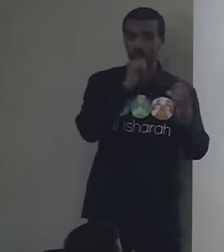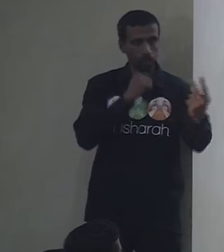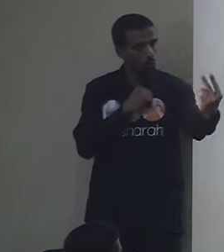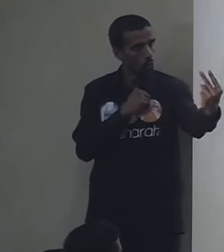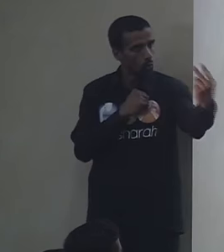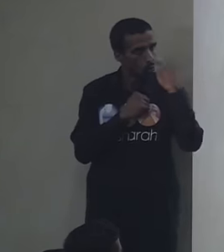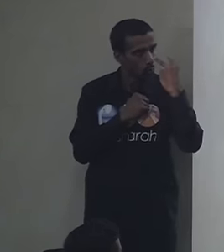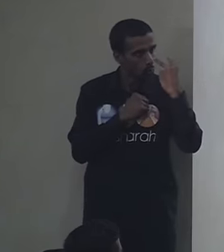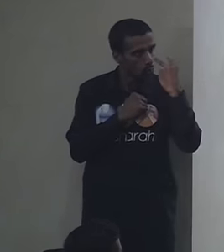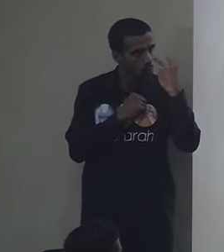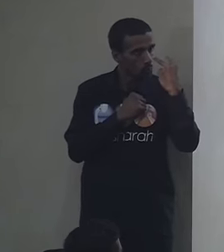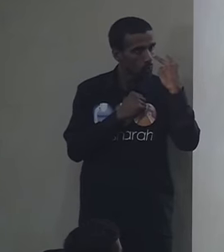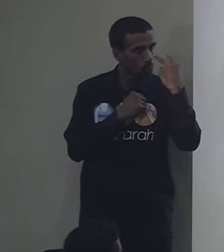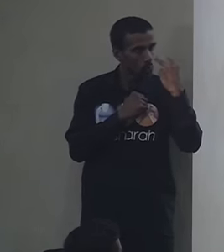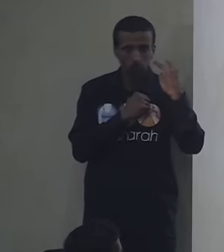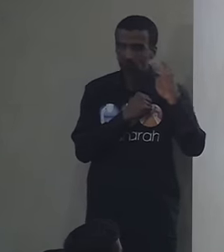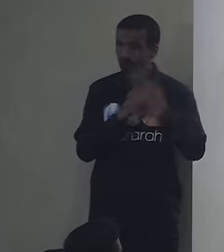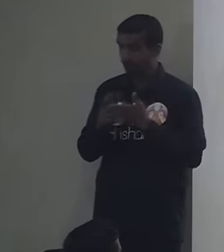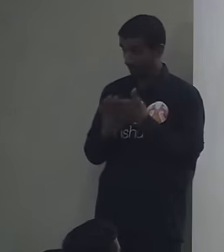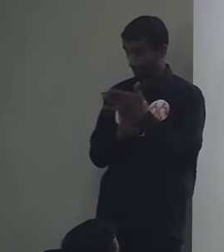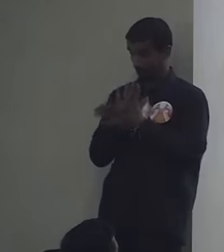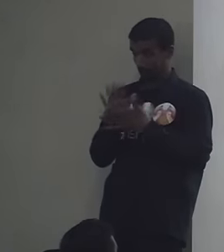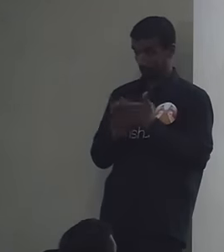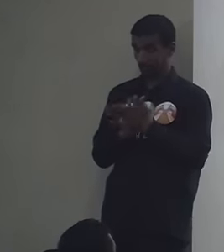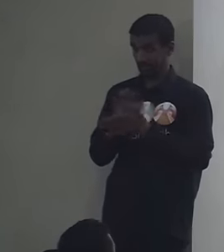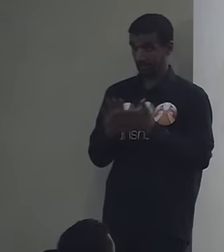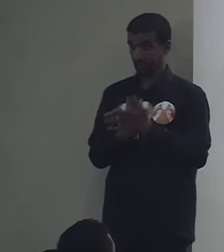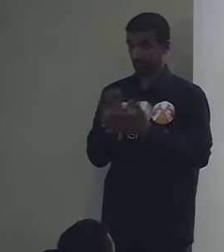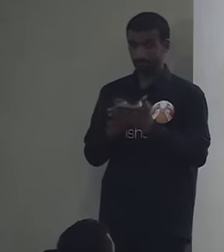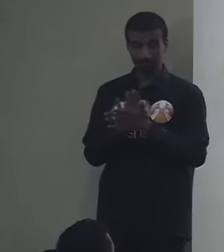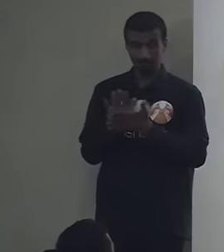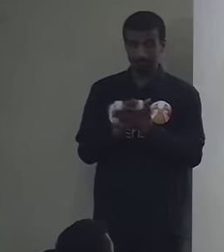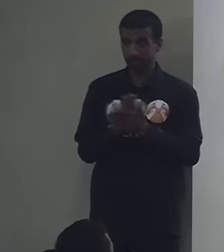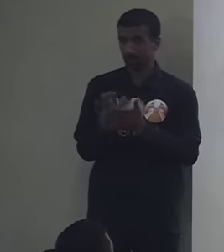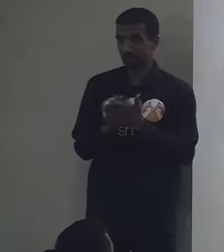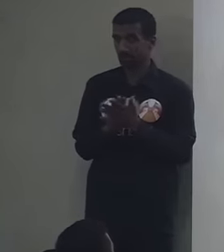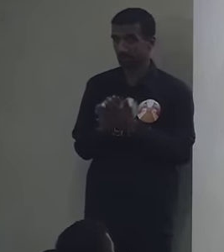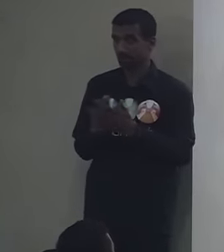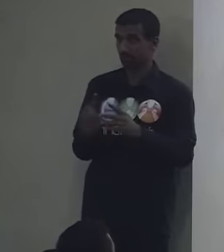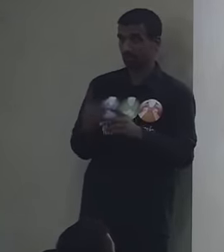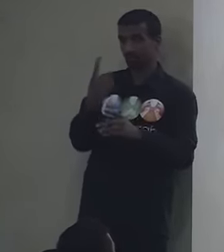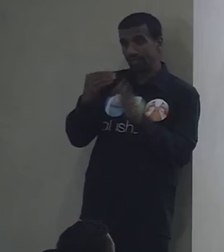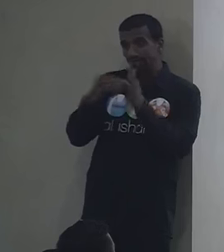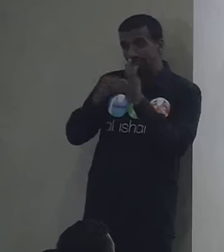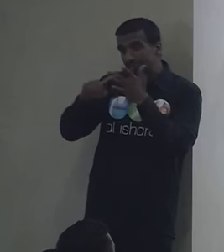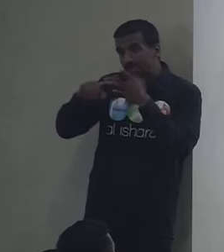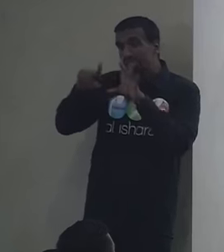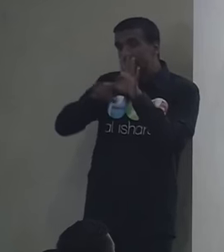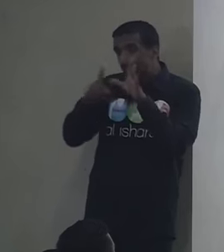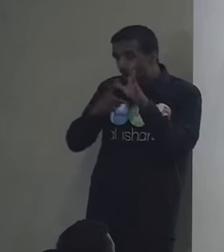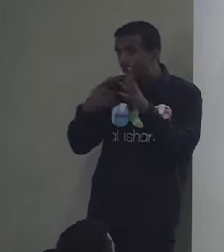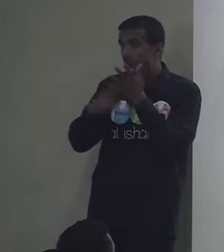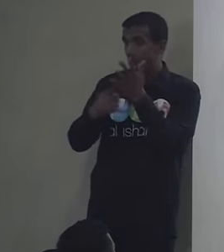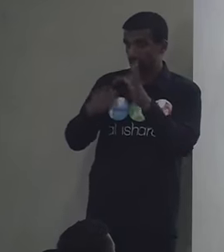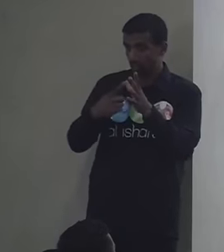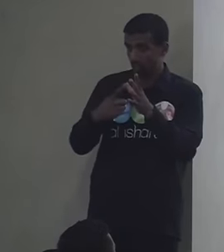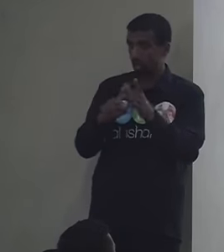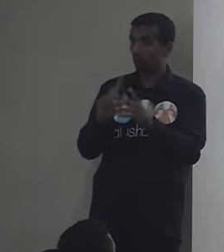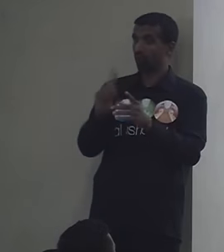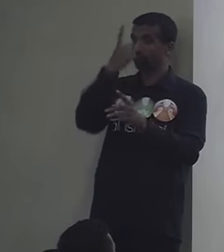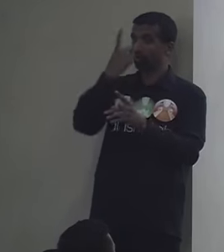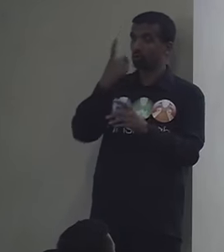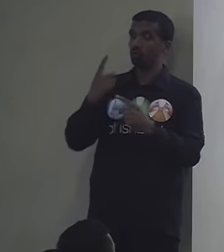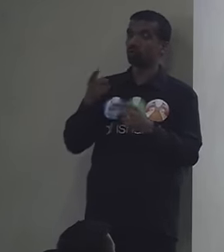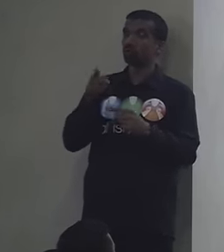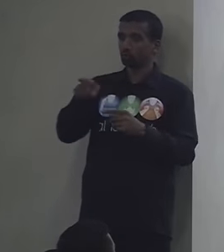voluntary is being used in a context that's involuntary. The first one was ziyara. Visiting is voluntary, but it was used like, whether you like it or not,